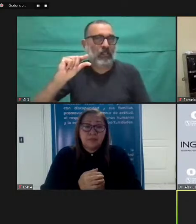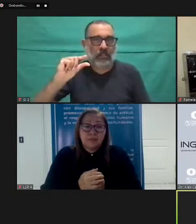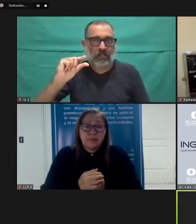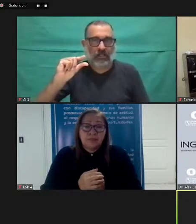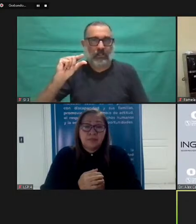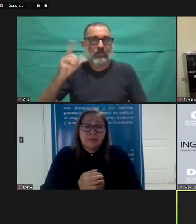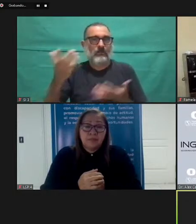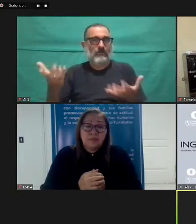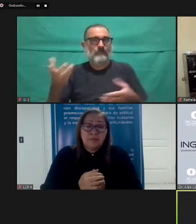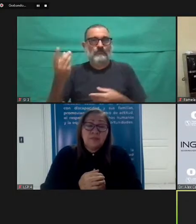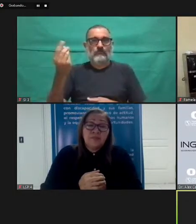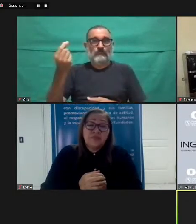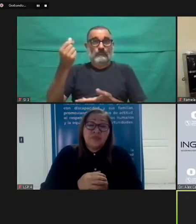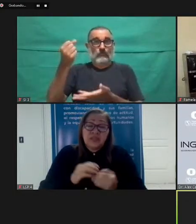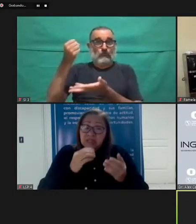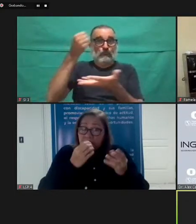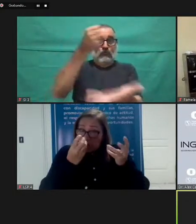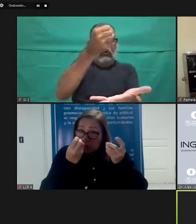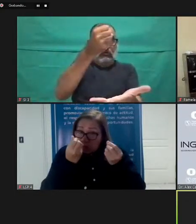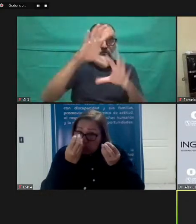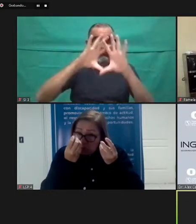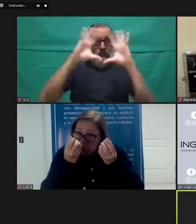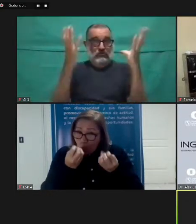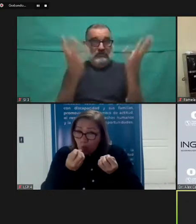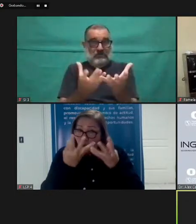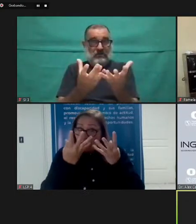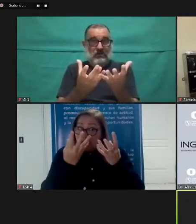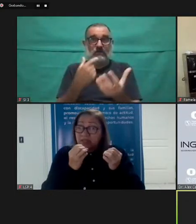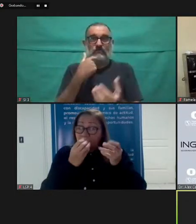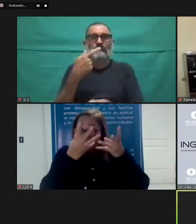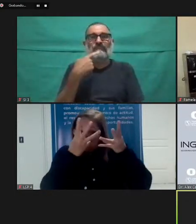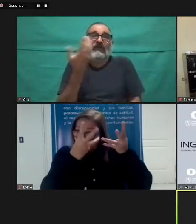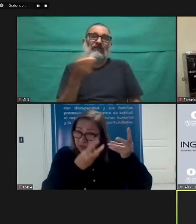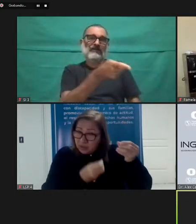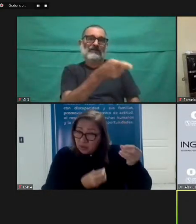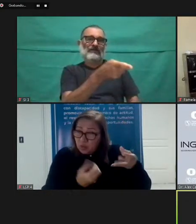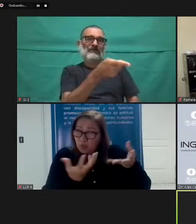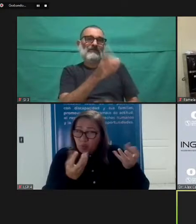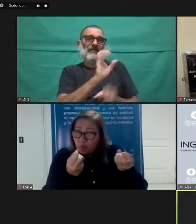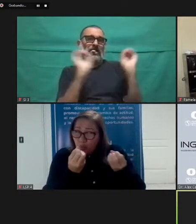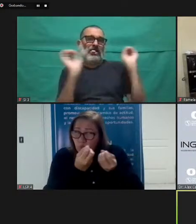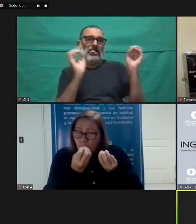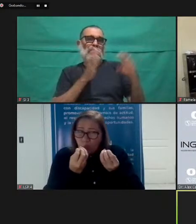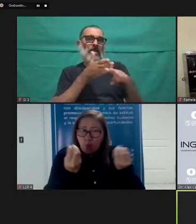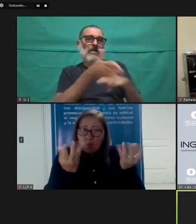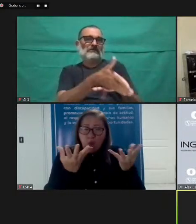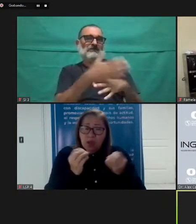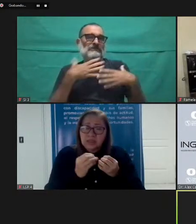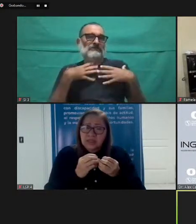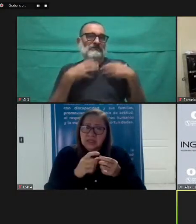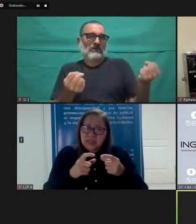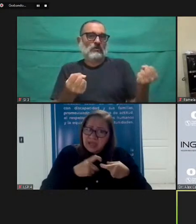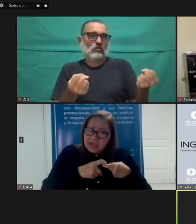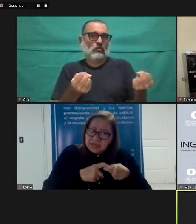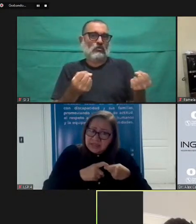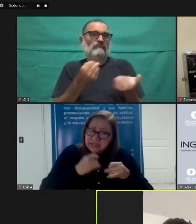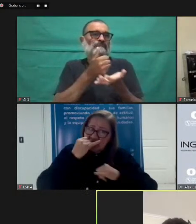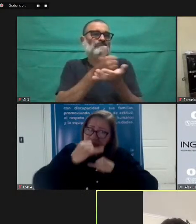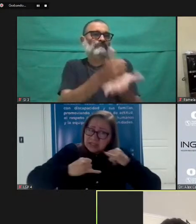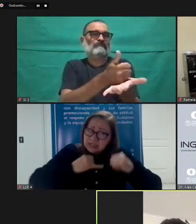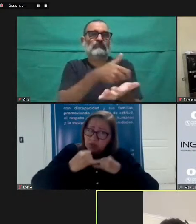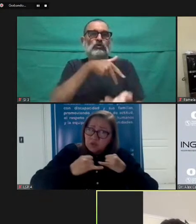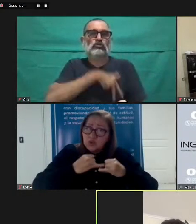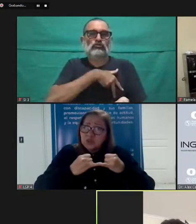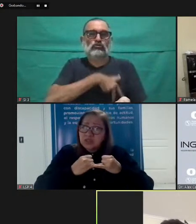support and the social survey carried out by the partners of the ida